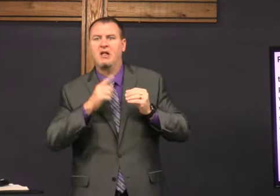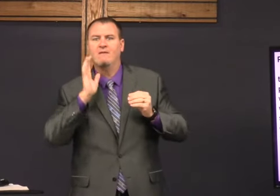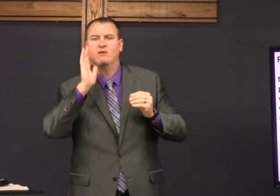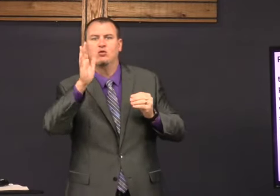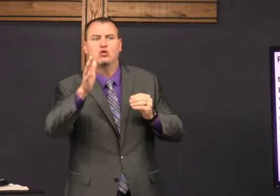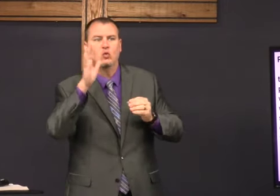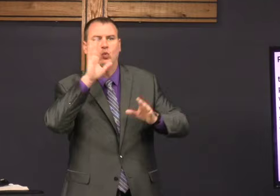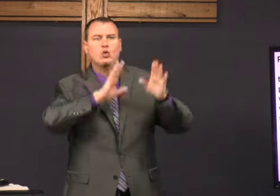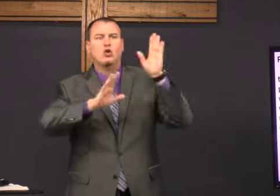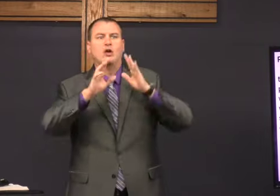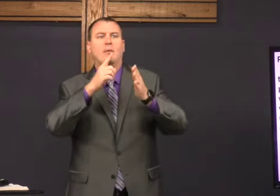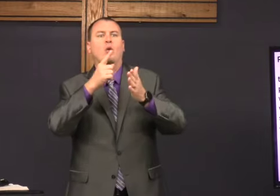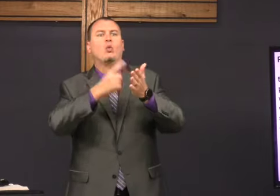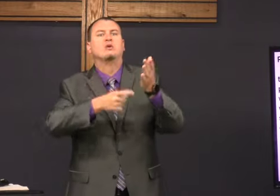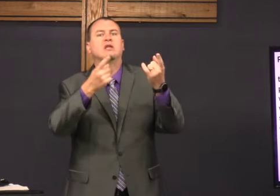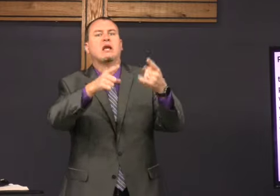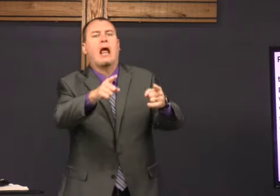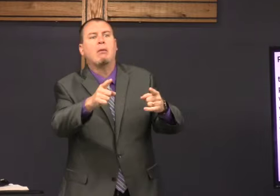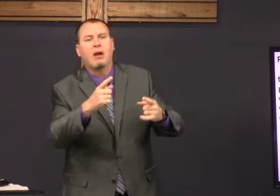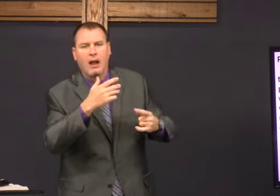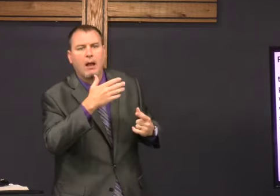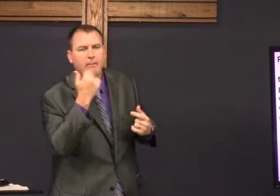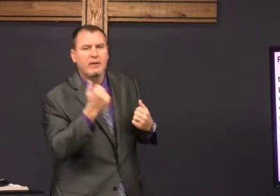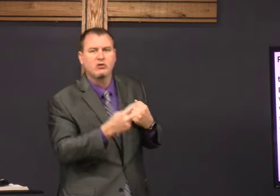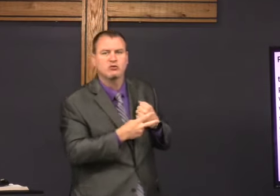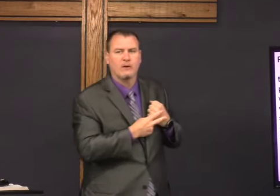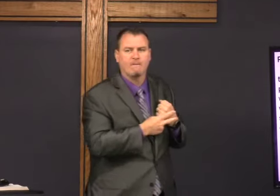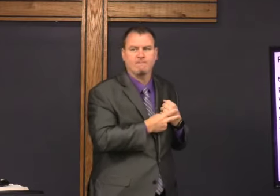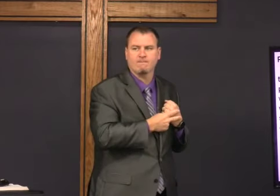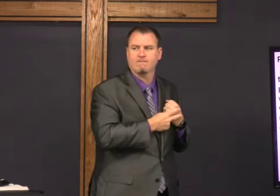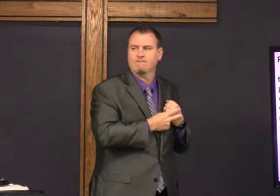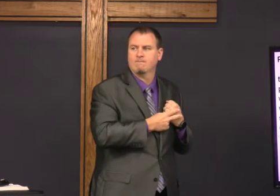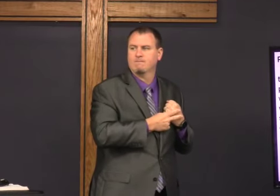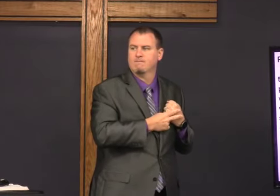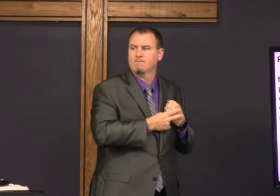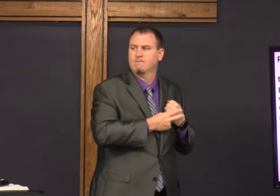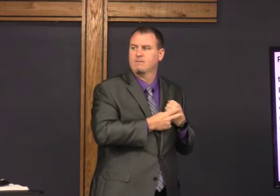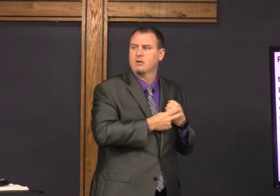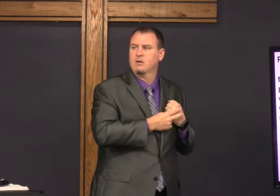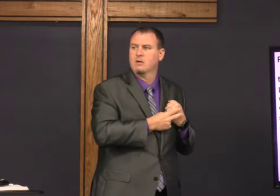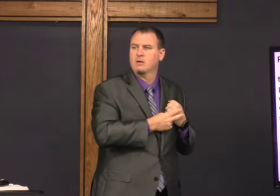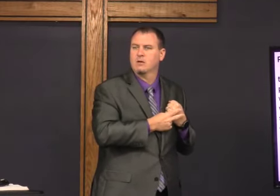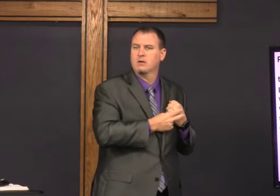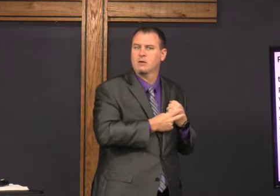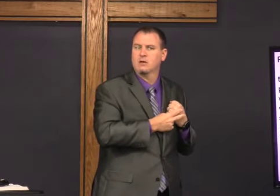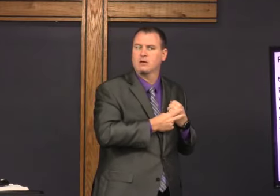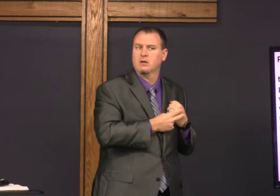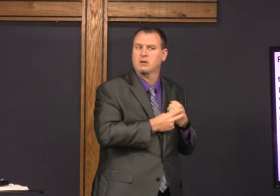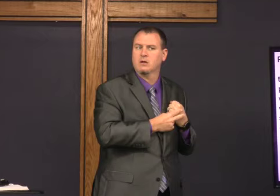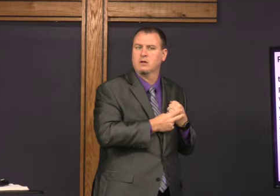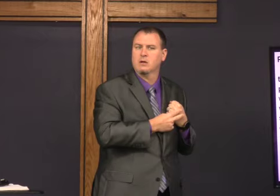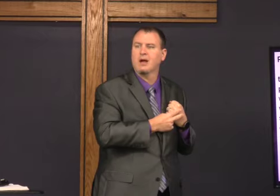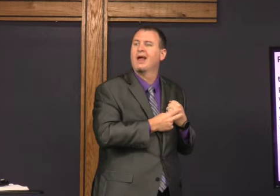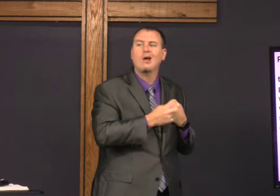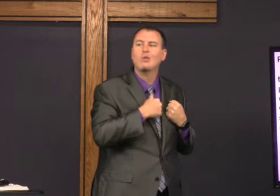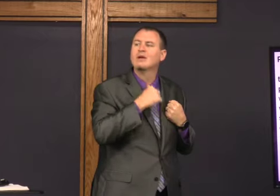Because we're worried about the future. We're worried about what's going to happen. I better hold on to it. I better save it.